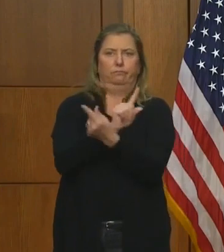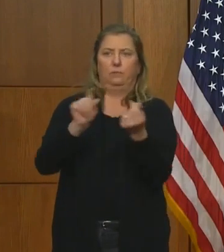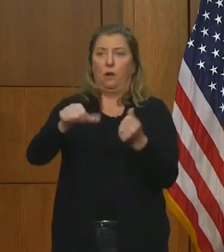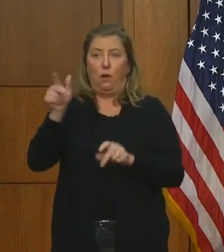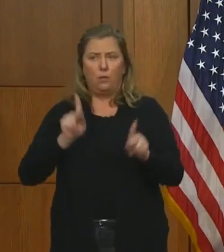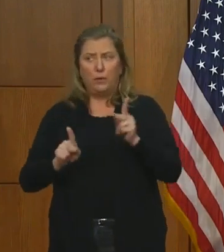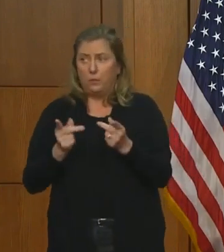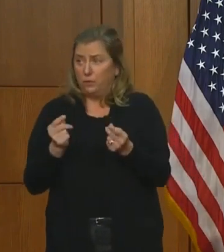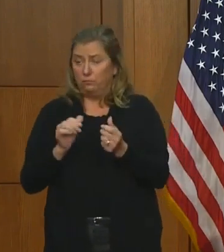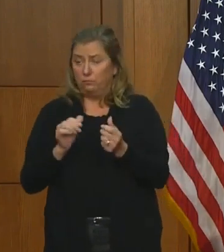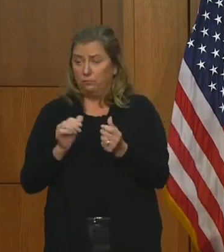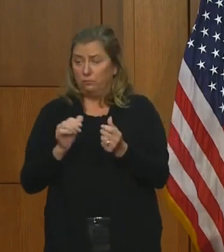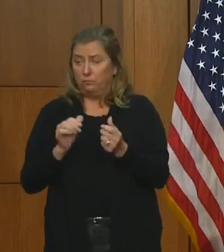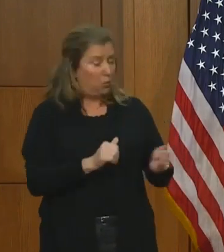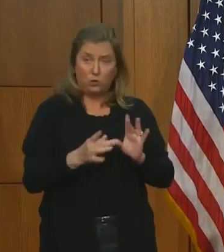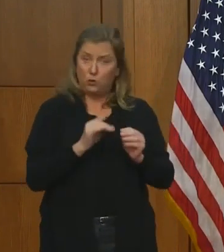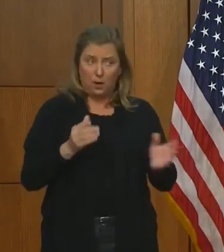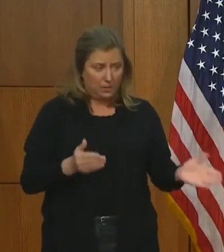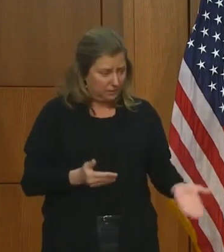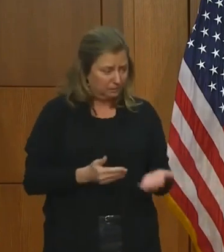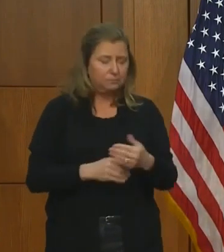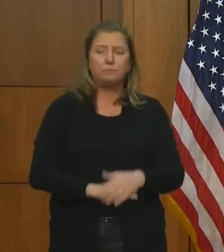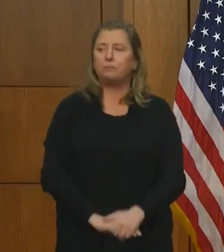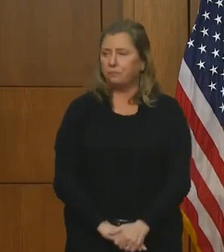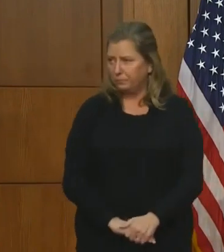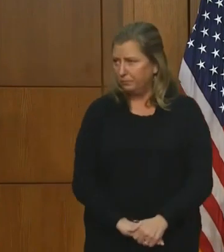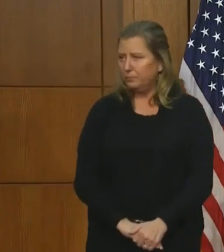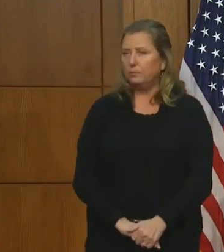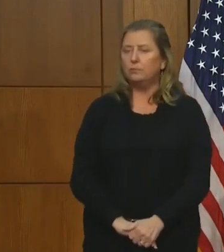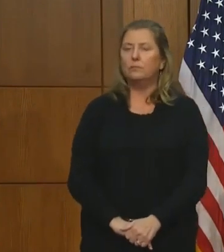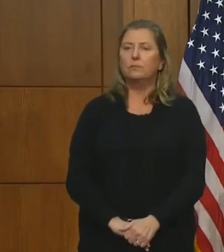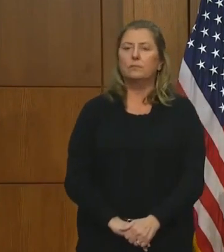want to comment on that? Certainly. Thank you, Doc.